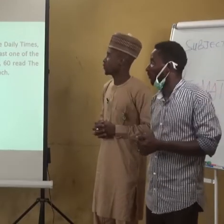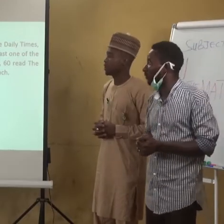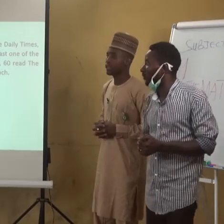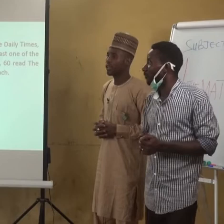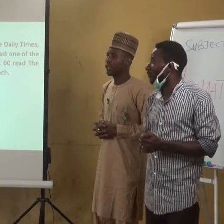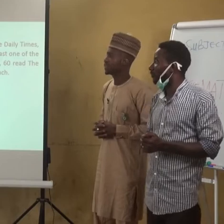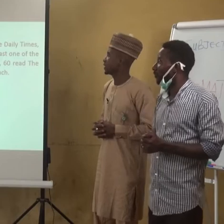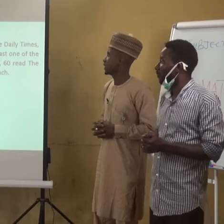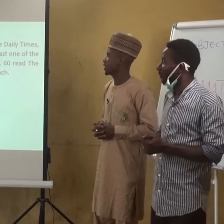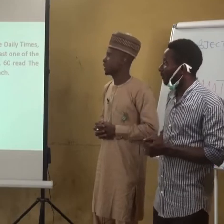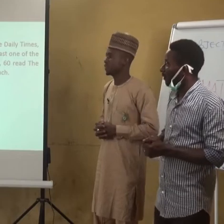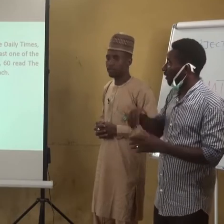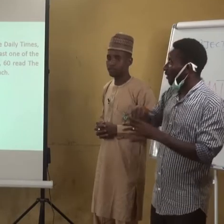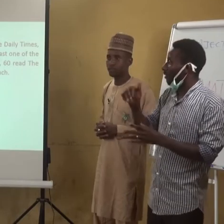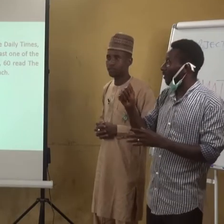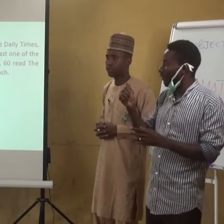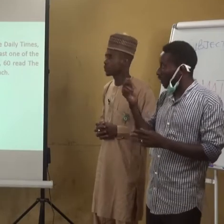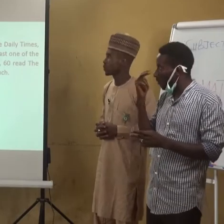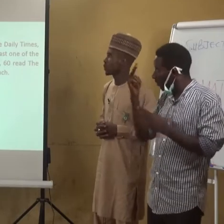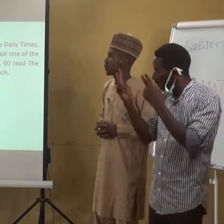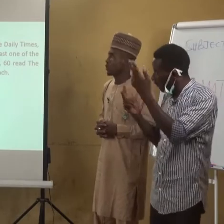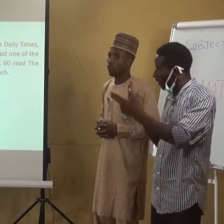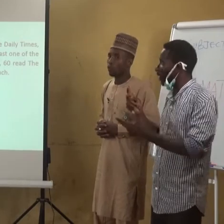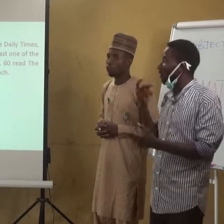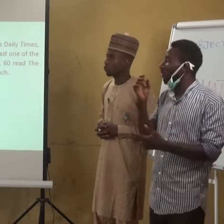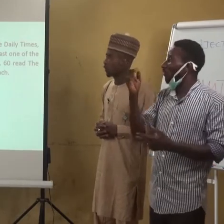181 of them read Daily Times,